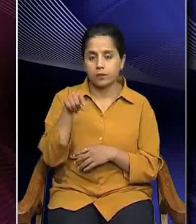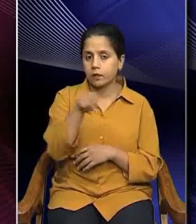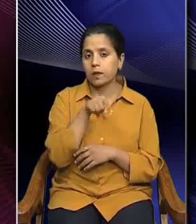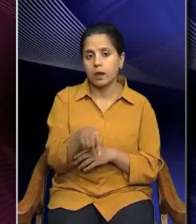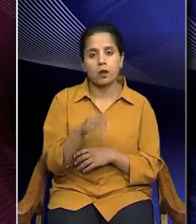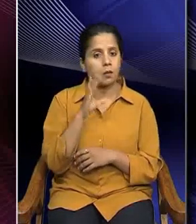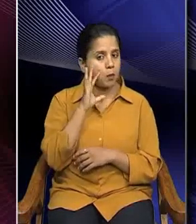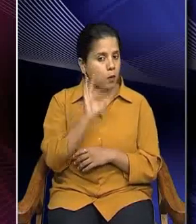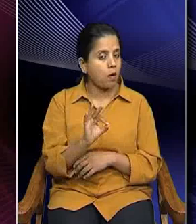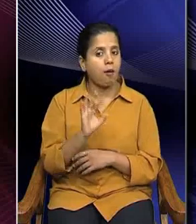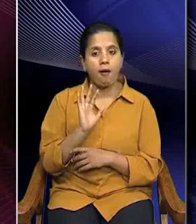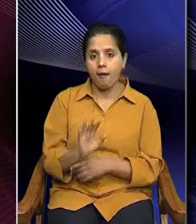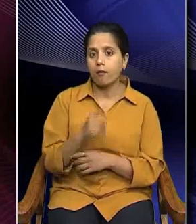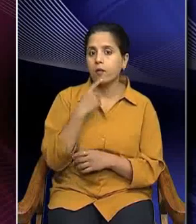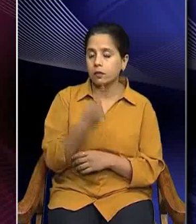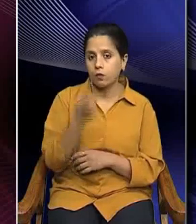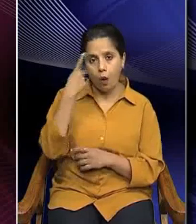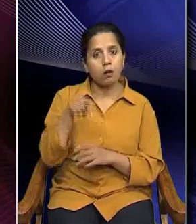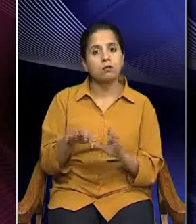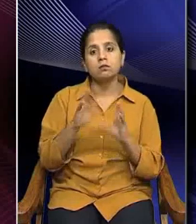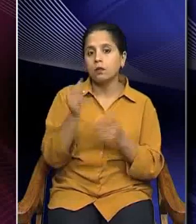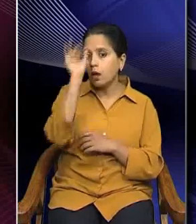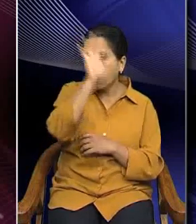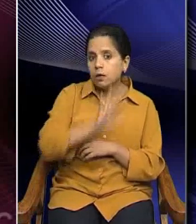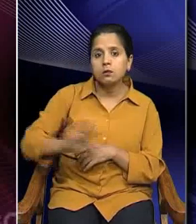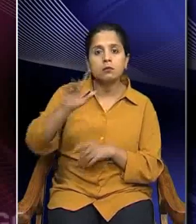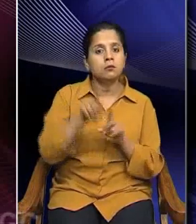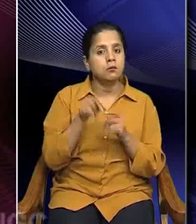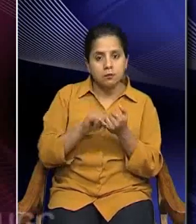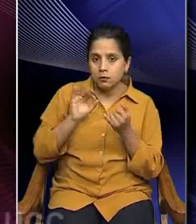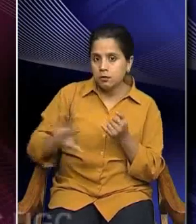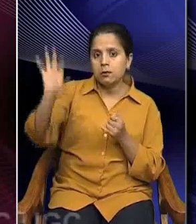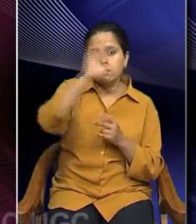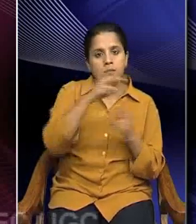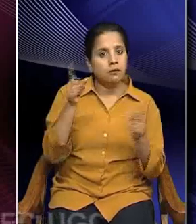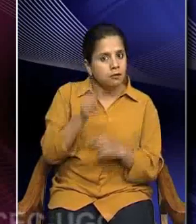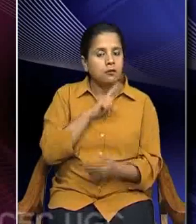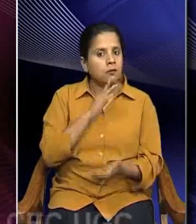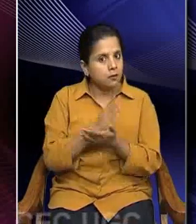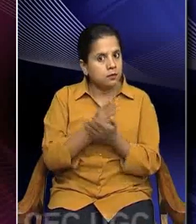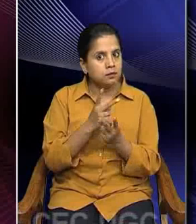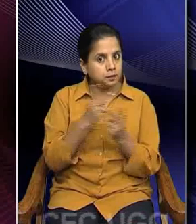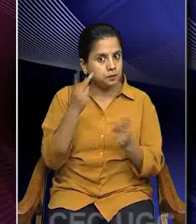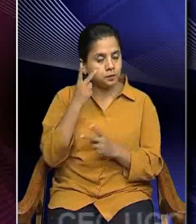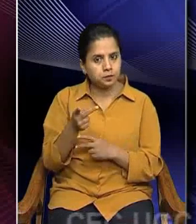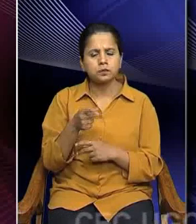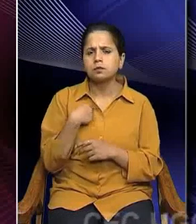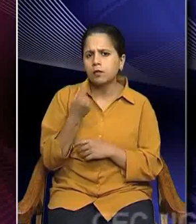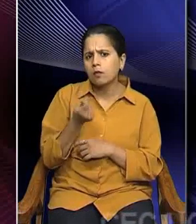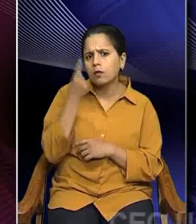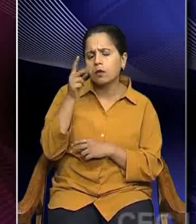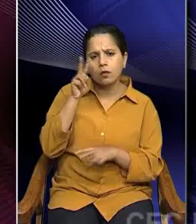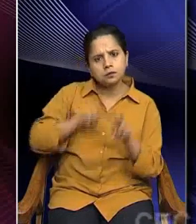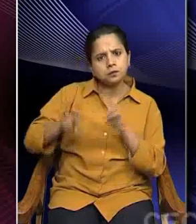much important for nation and the state to make sure that general understanding